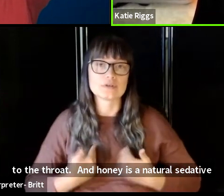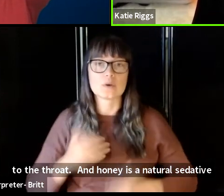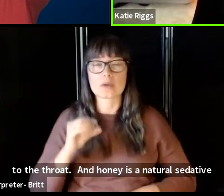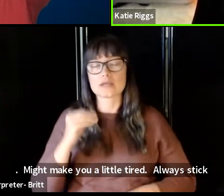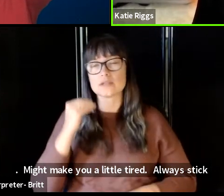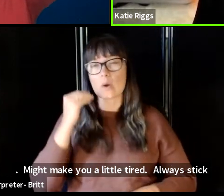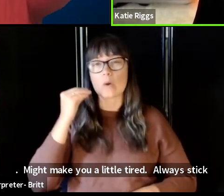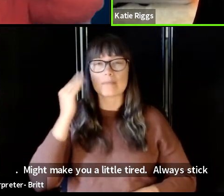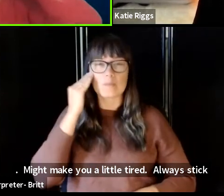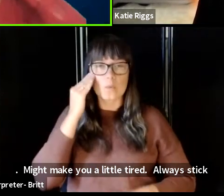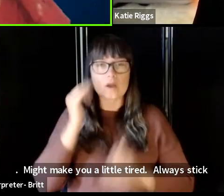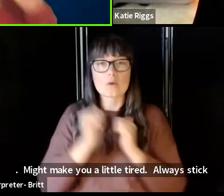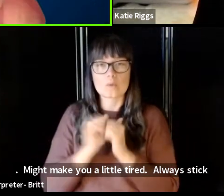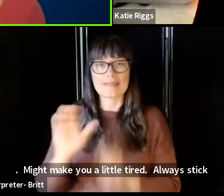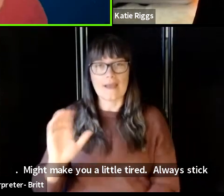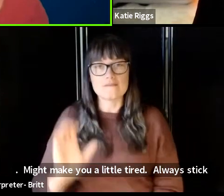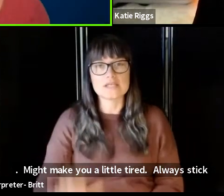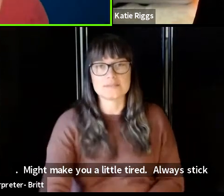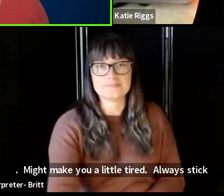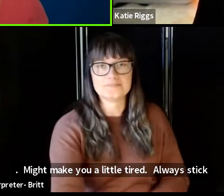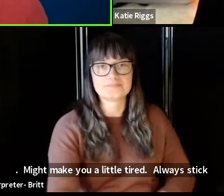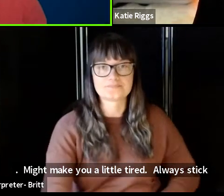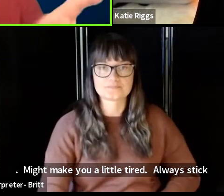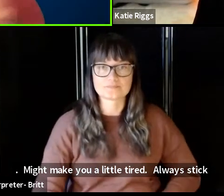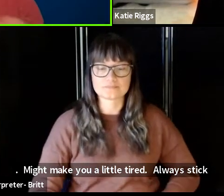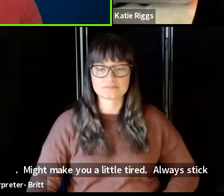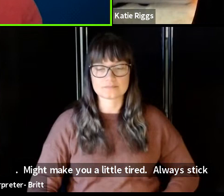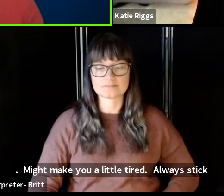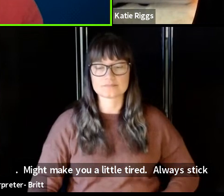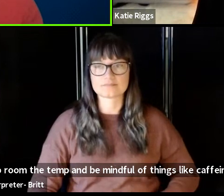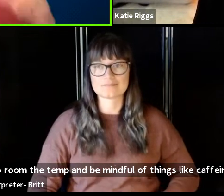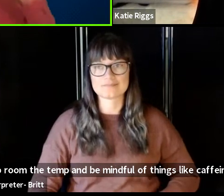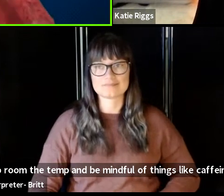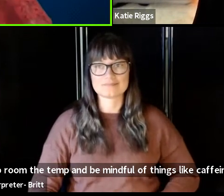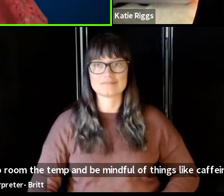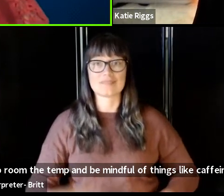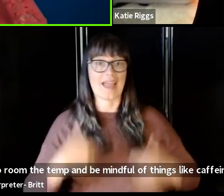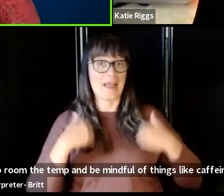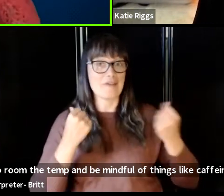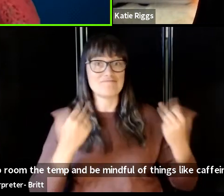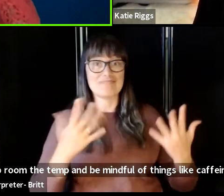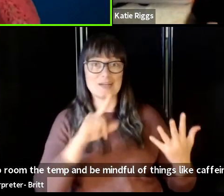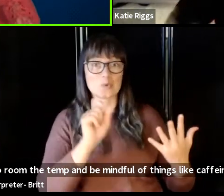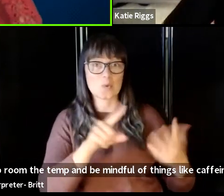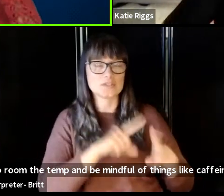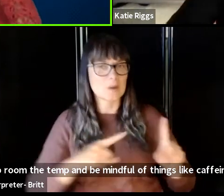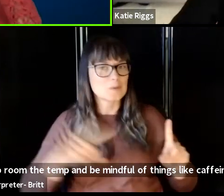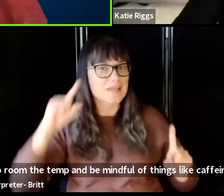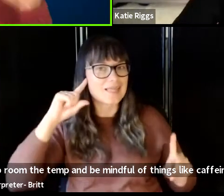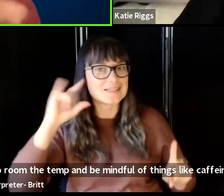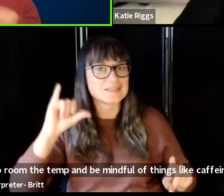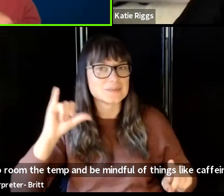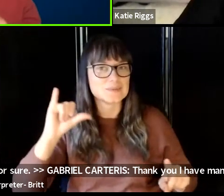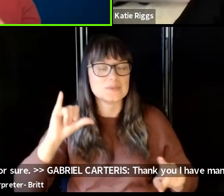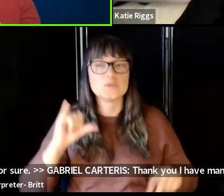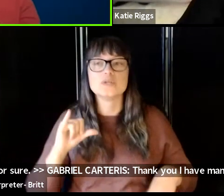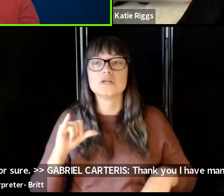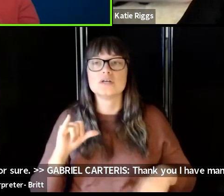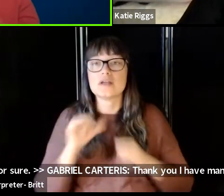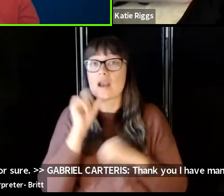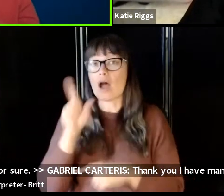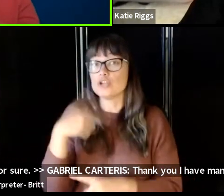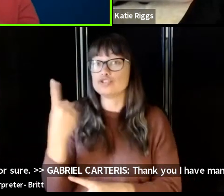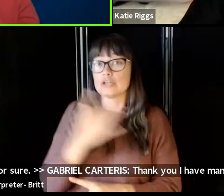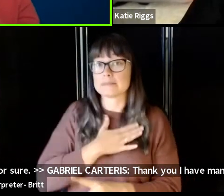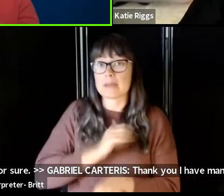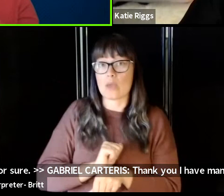caffeine for sure. Great, thank you. And I have many questions, but I was listening also based on not just the work that